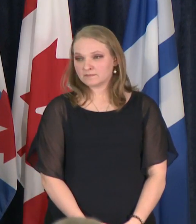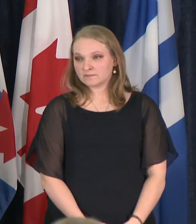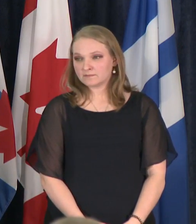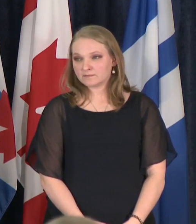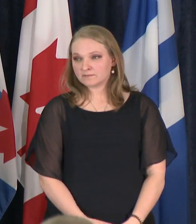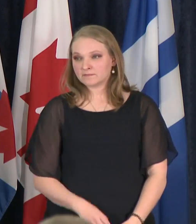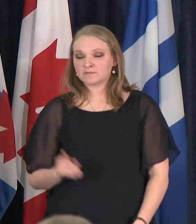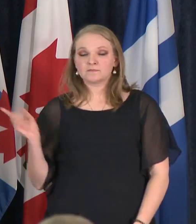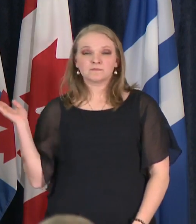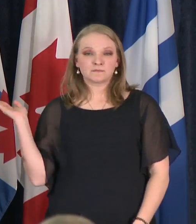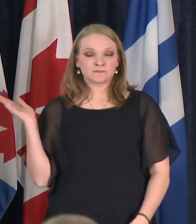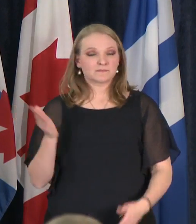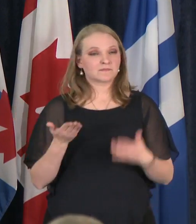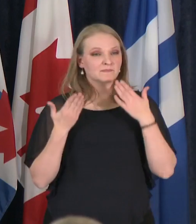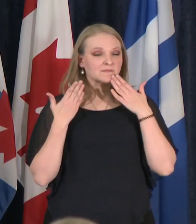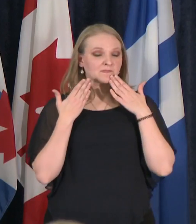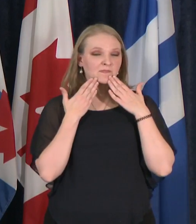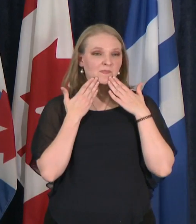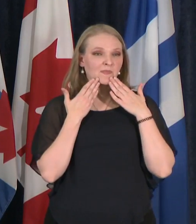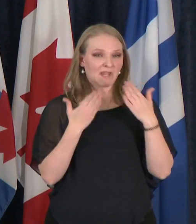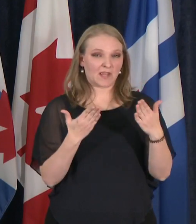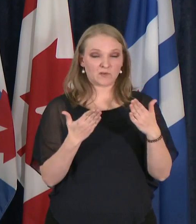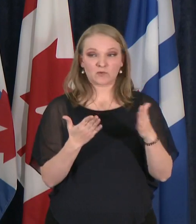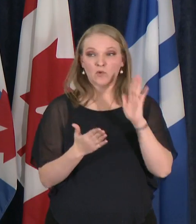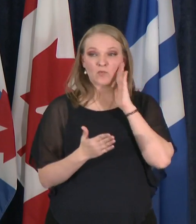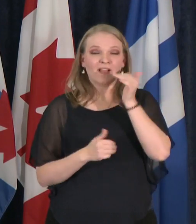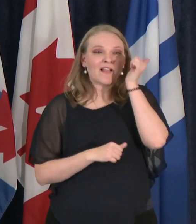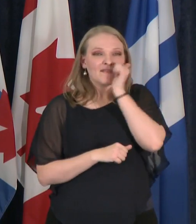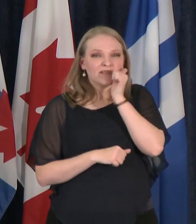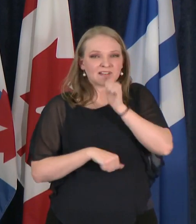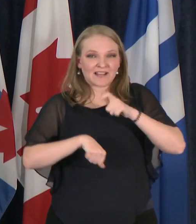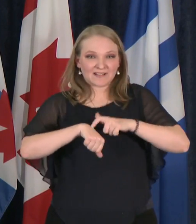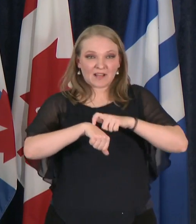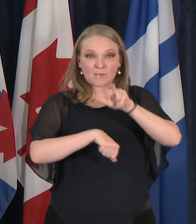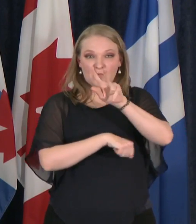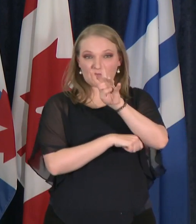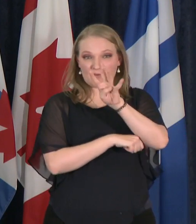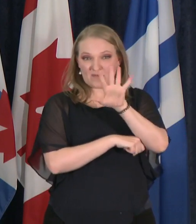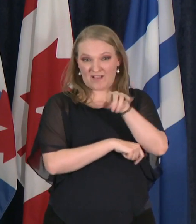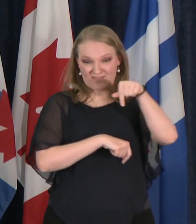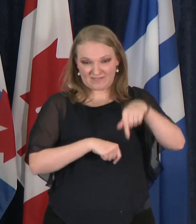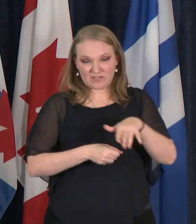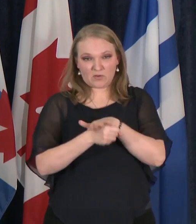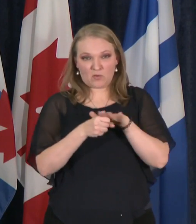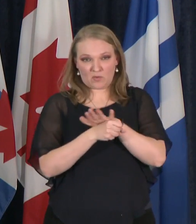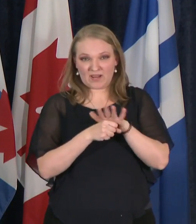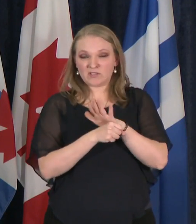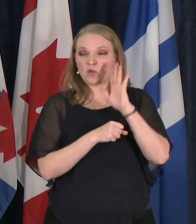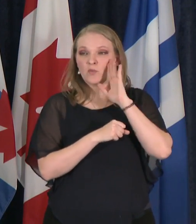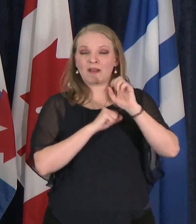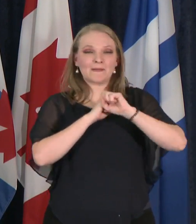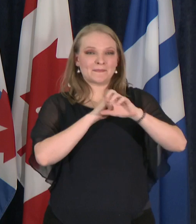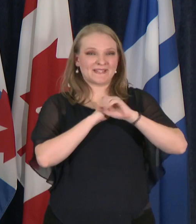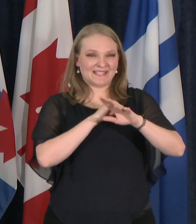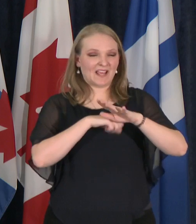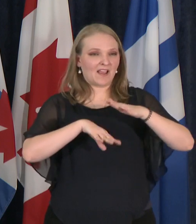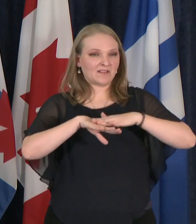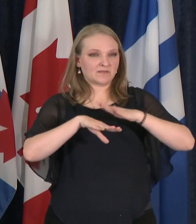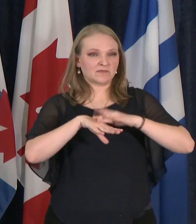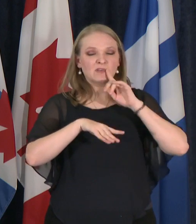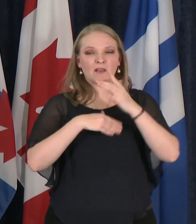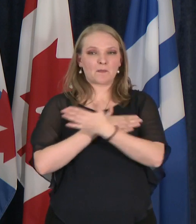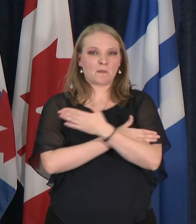Thank you, everybody. So we will do this daily at 3:45 in this location. We'll issue a media advisory every morning just to